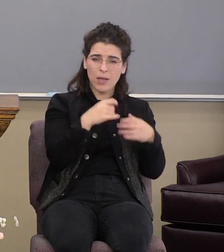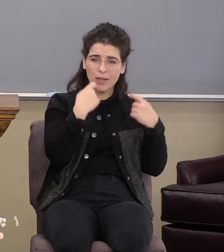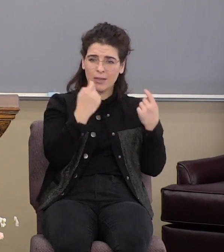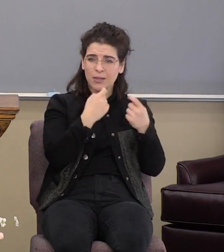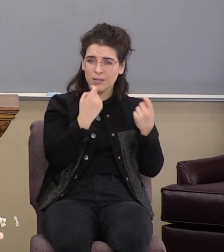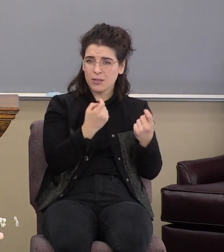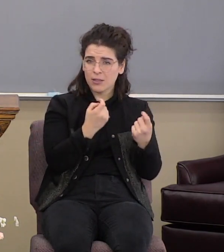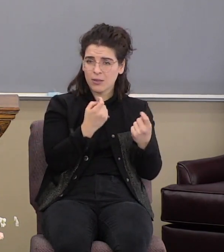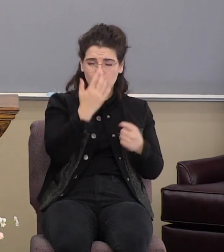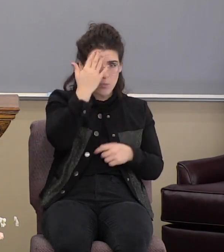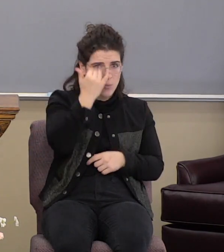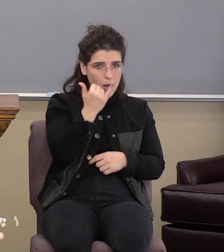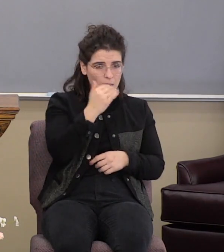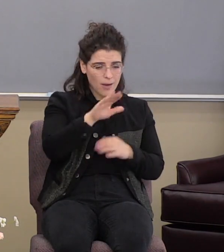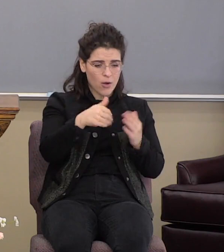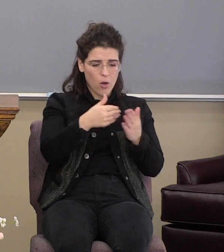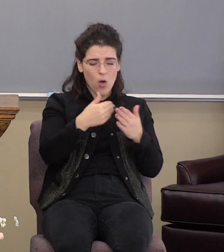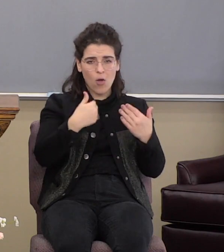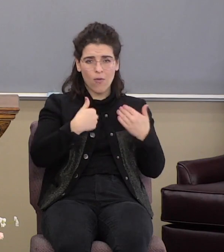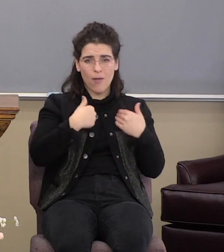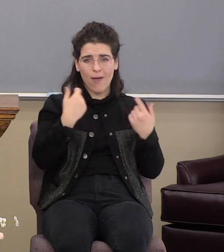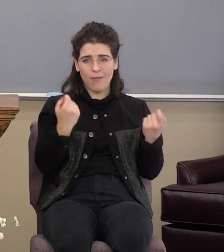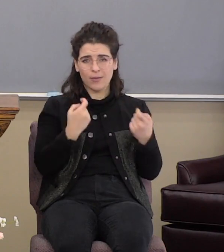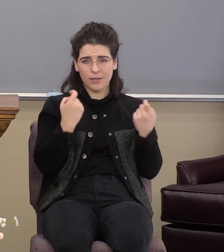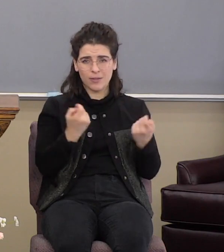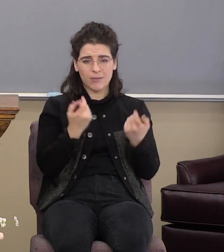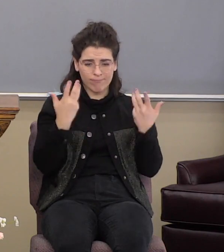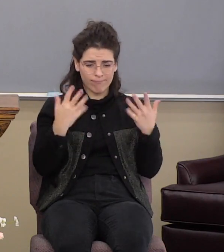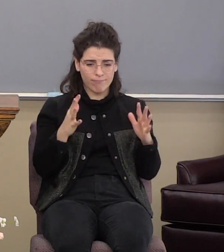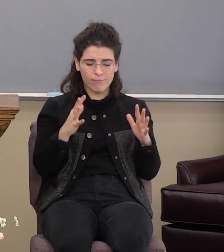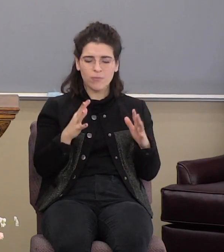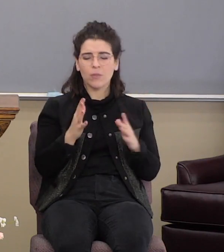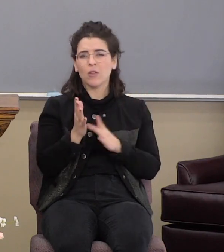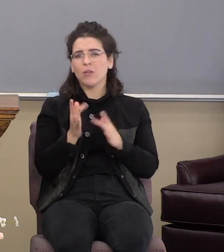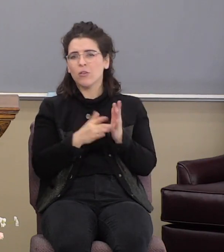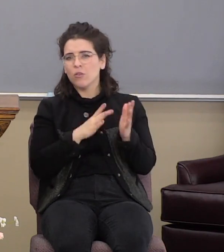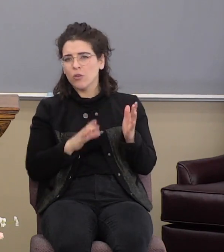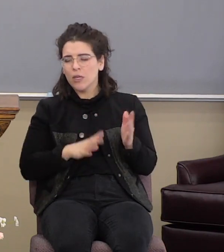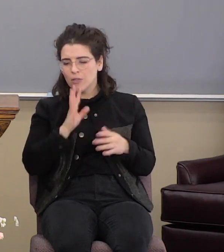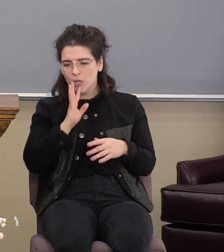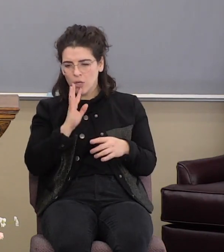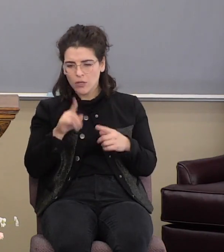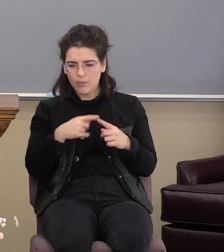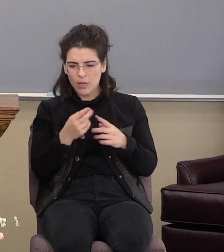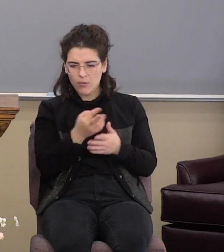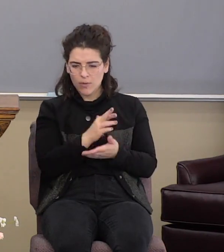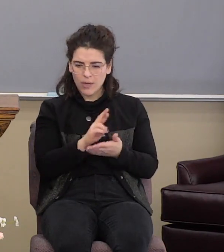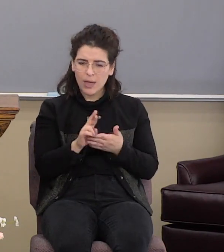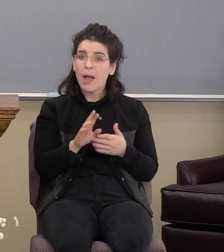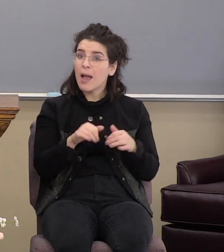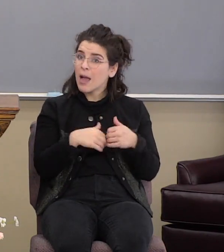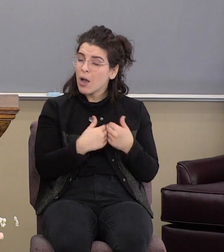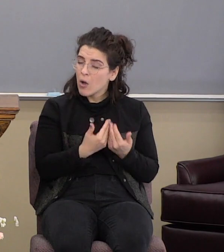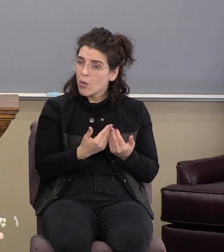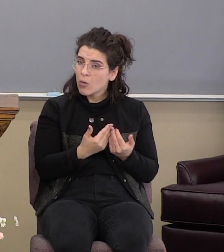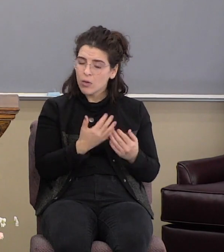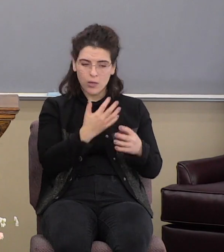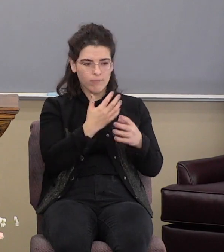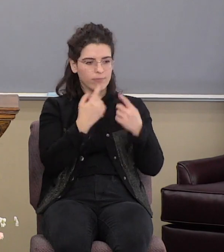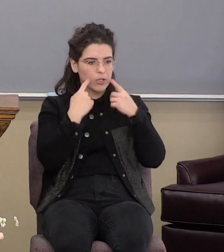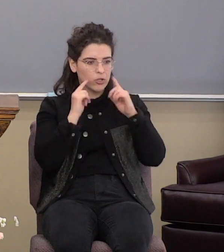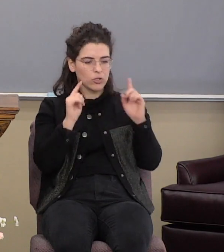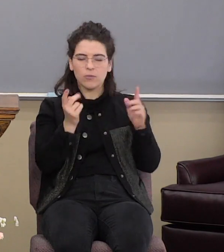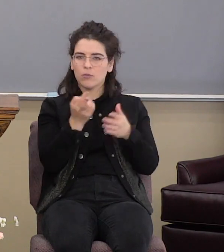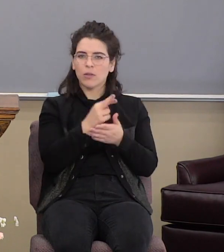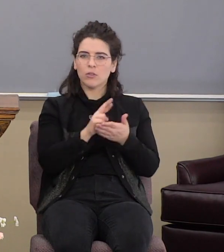does? He brings in righteousness. And of course, how? He achieves righteousness by dying on